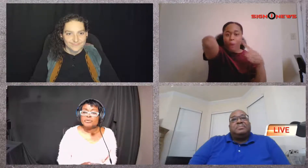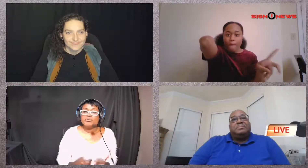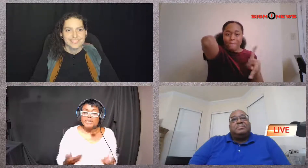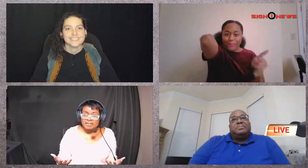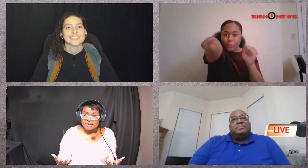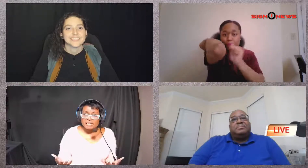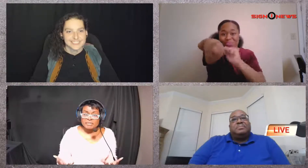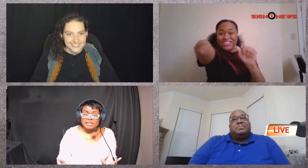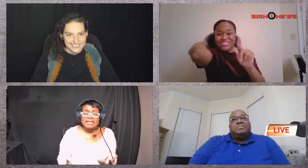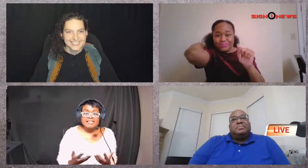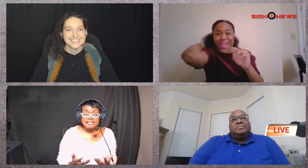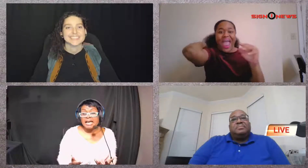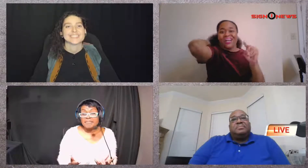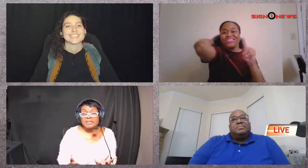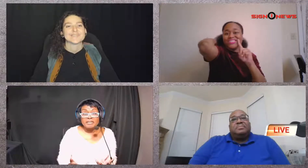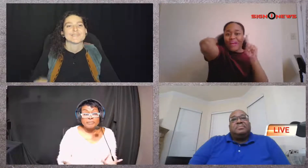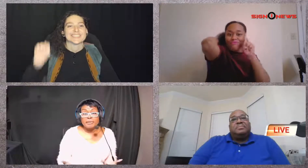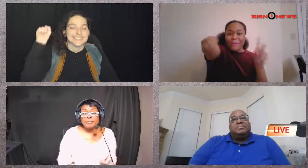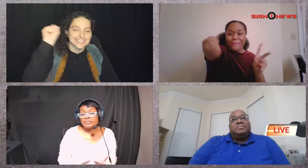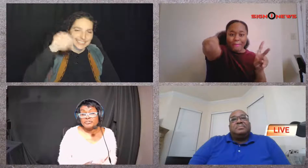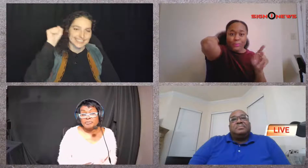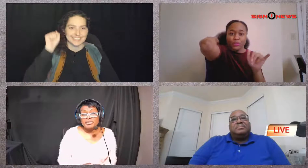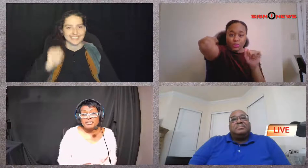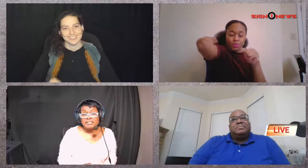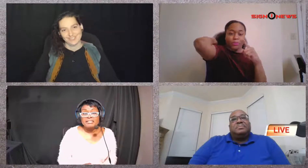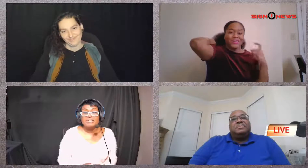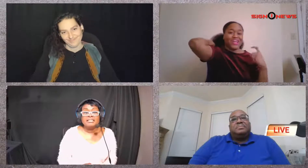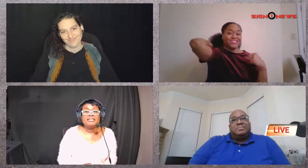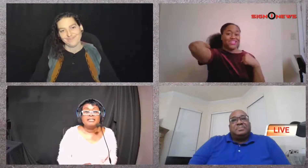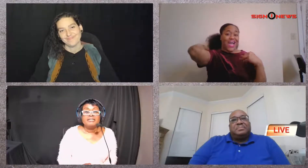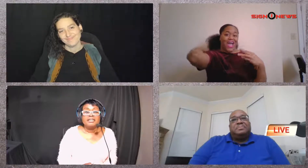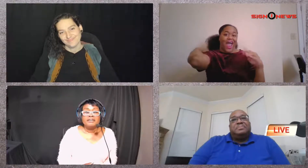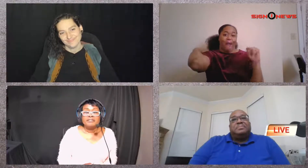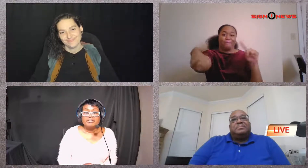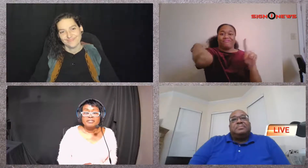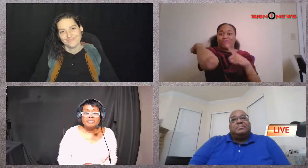so that people could recognize me as an advocate for people with disabilities.